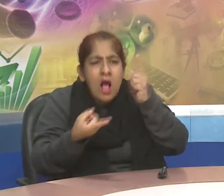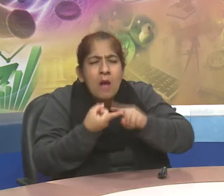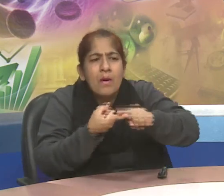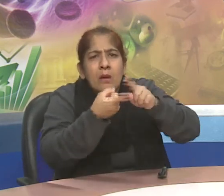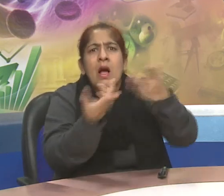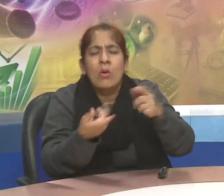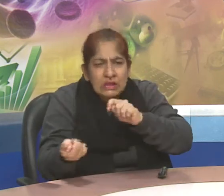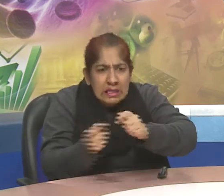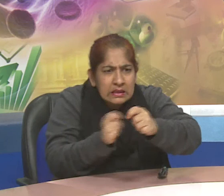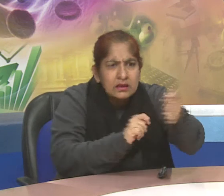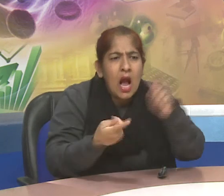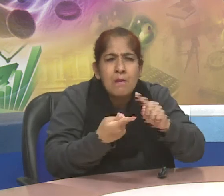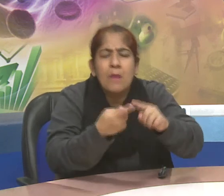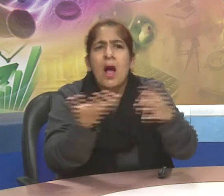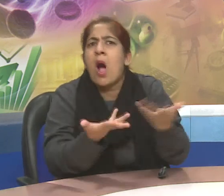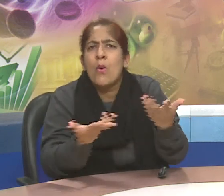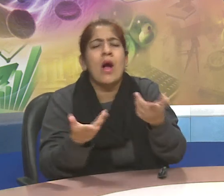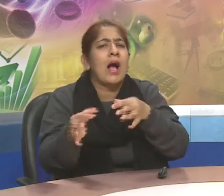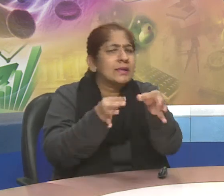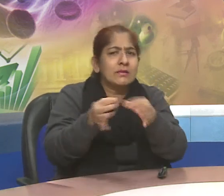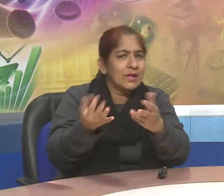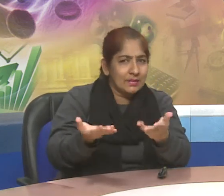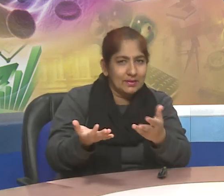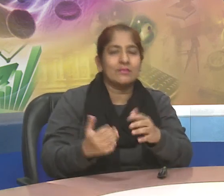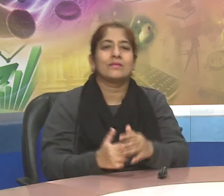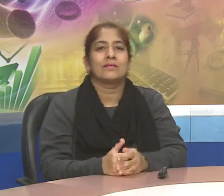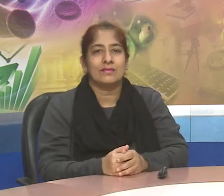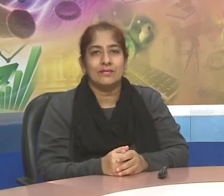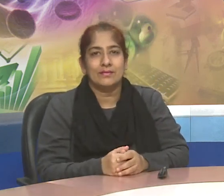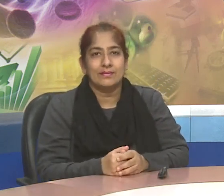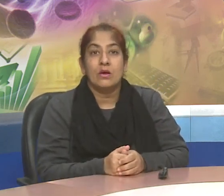What is the preventive role of business?